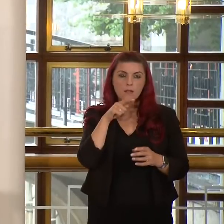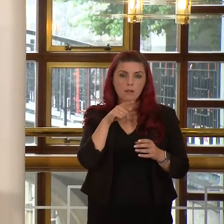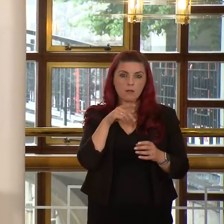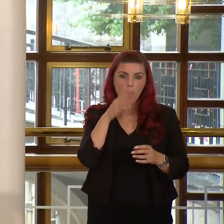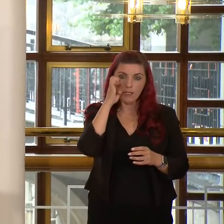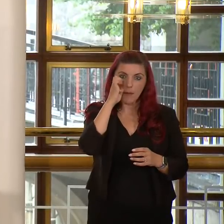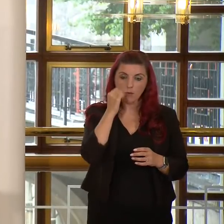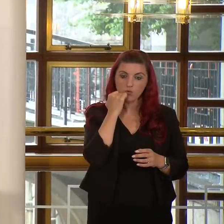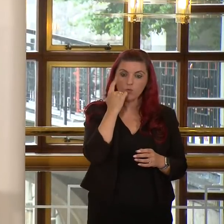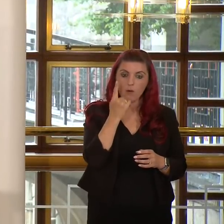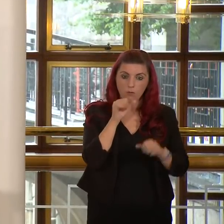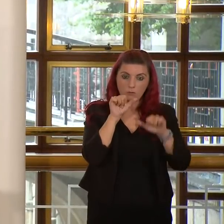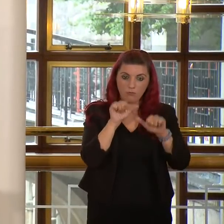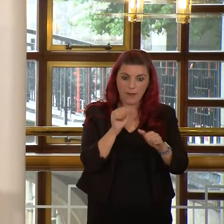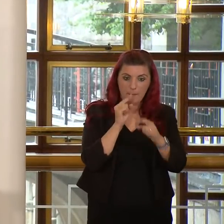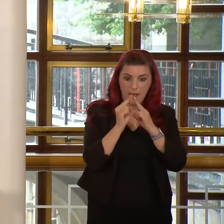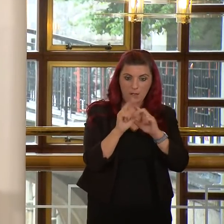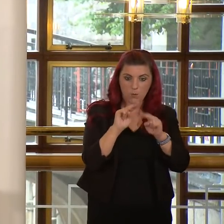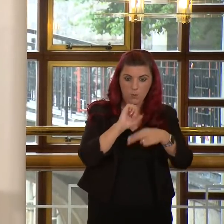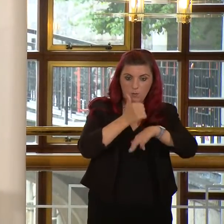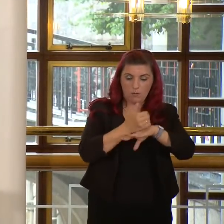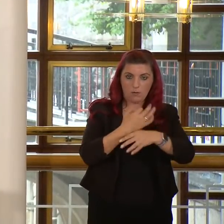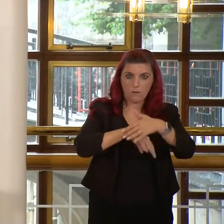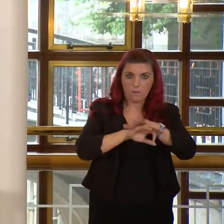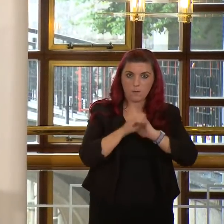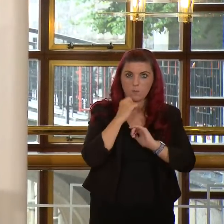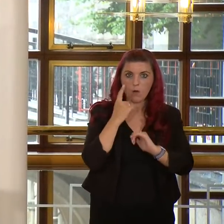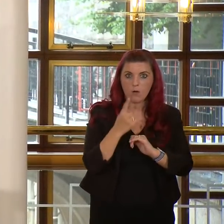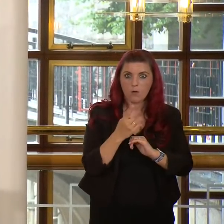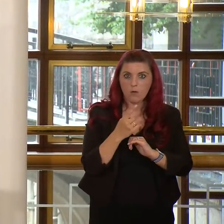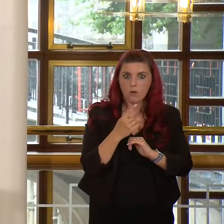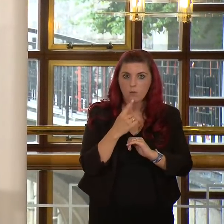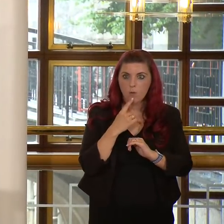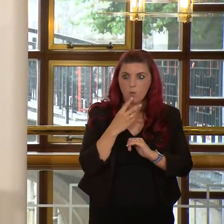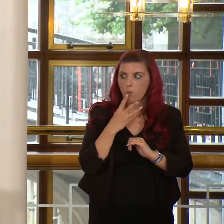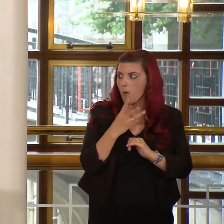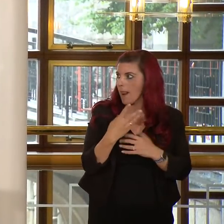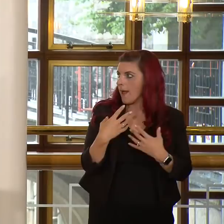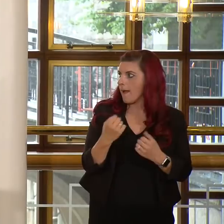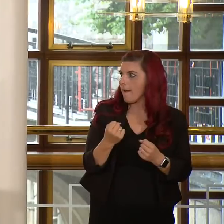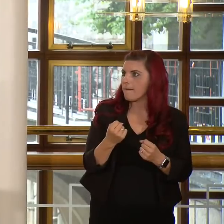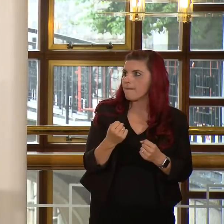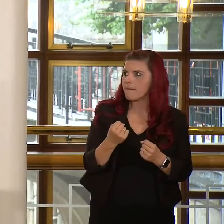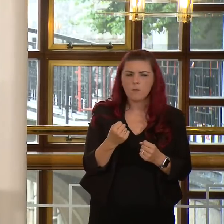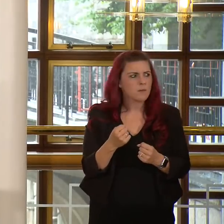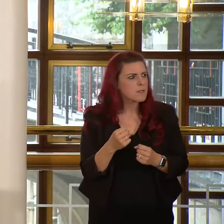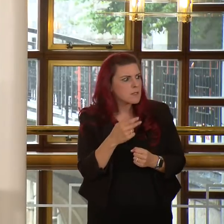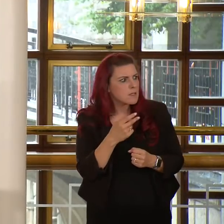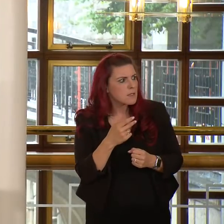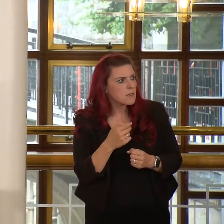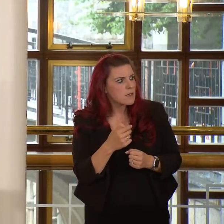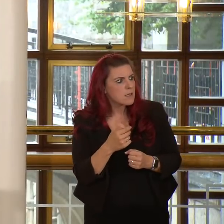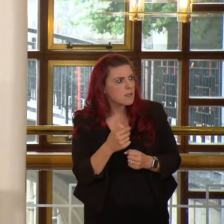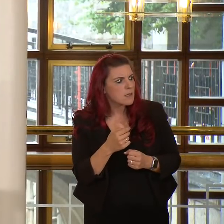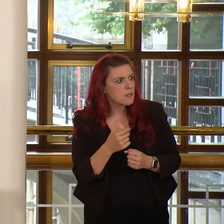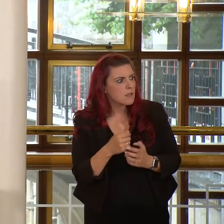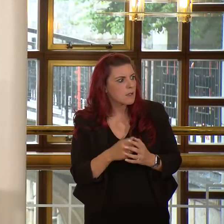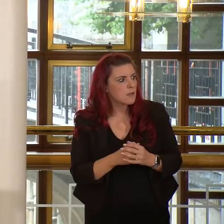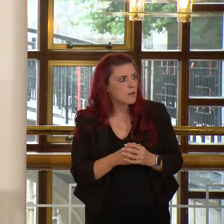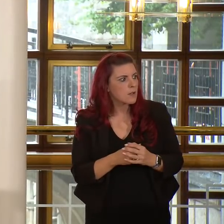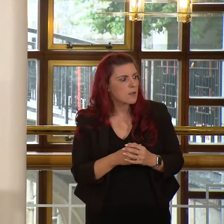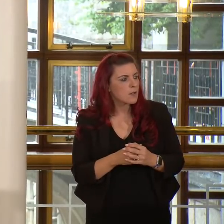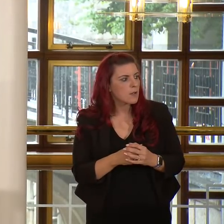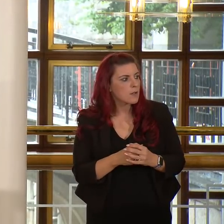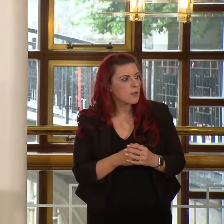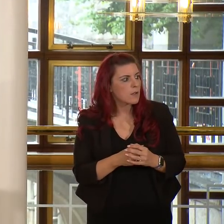overall departments and responsibilities under the new government? Thank you. Sorry, the second part? Just in terms of the